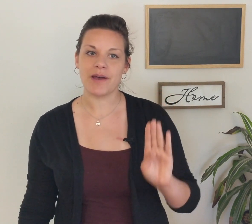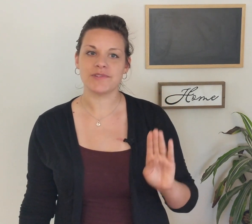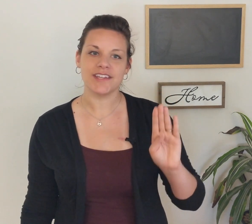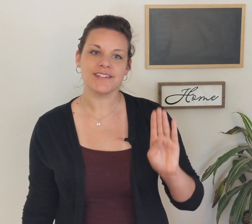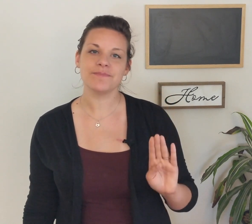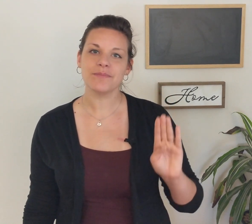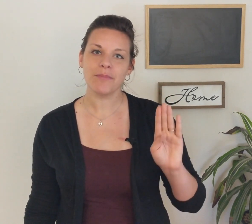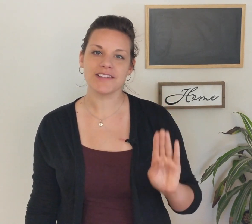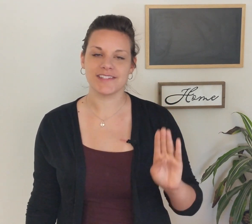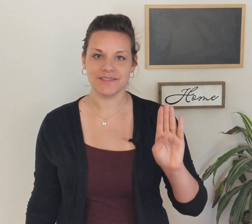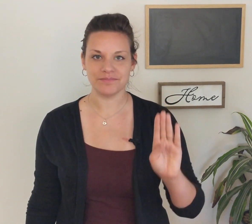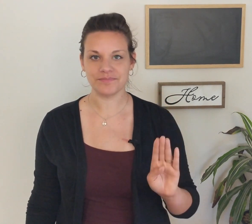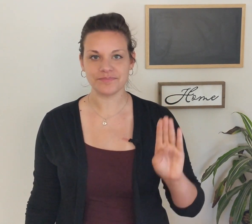it. Boston.